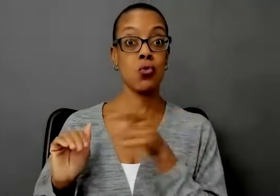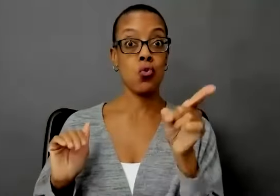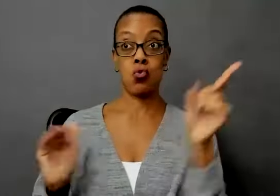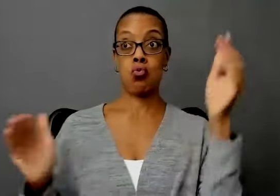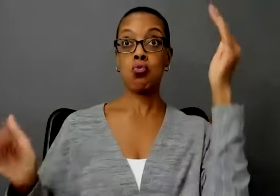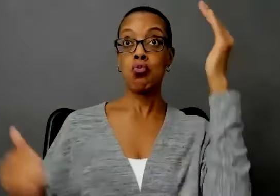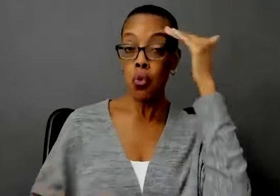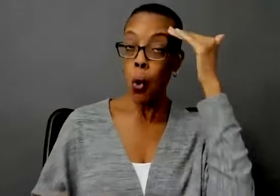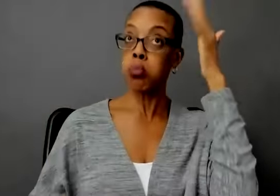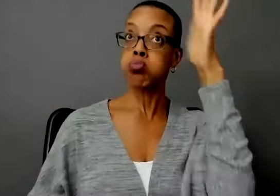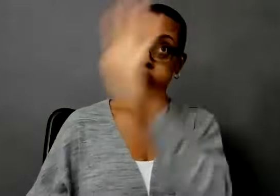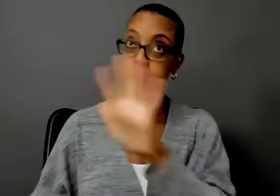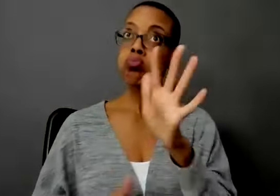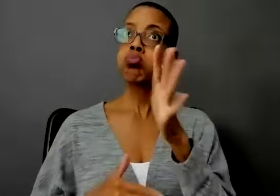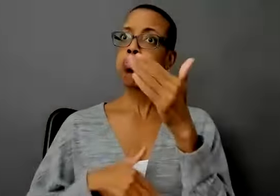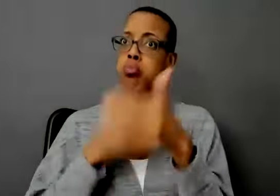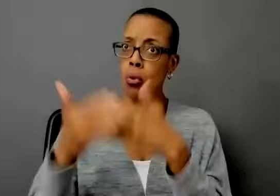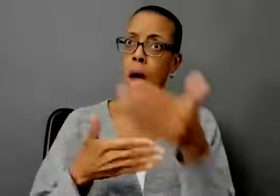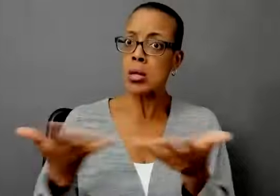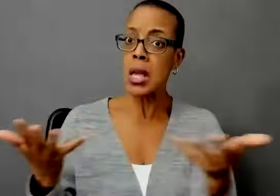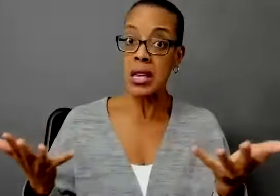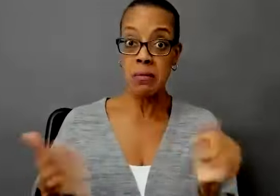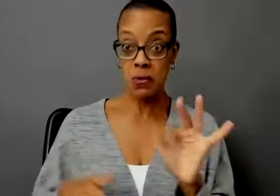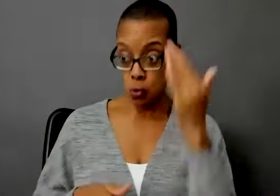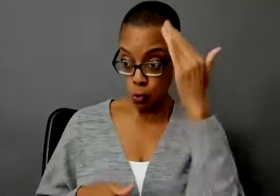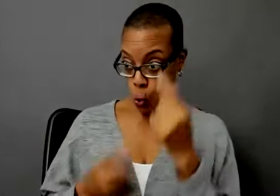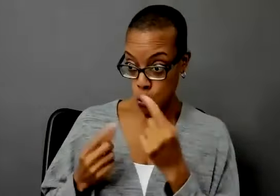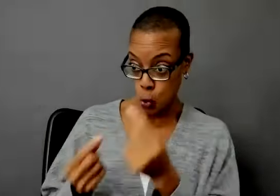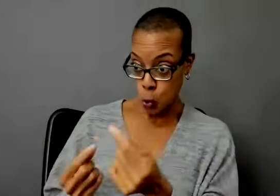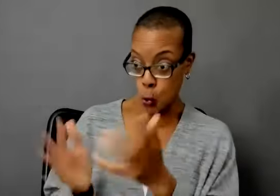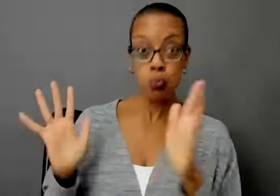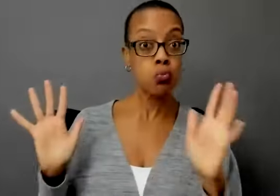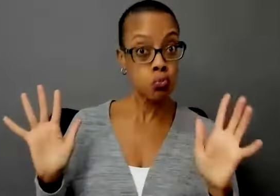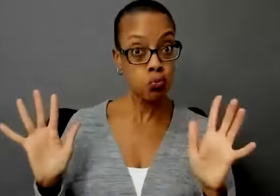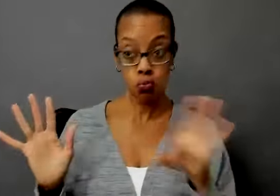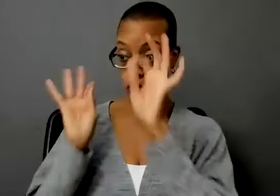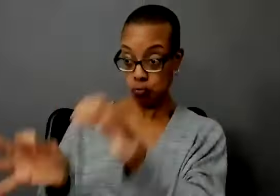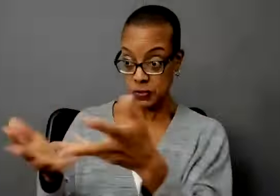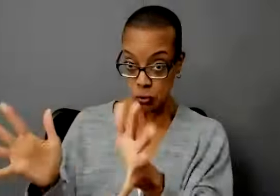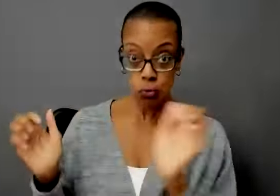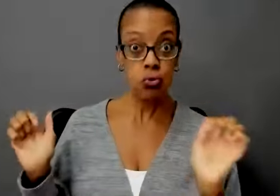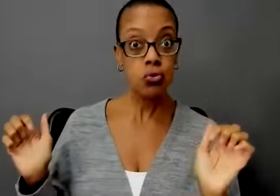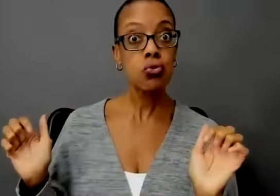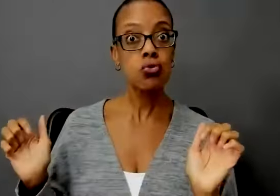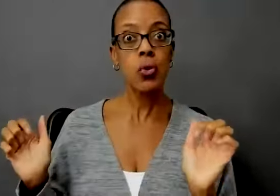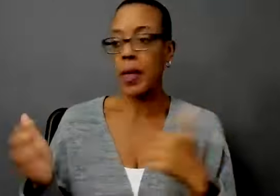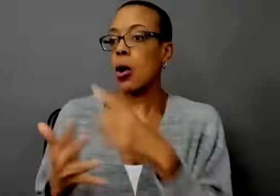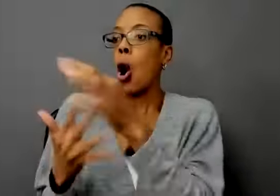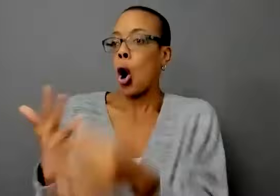saying, okay, like if you know what you want to do, and you've made up your mind, then this is where you can go. And now that the